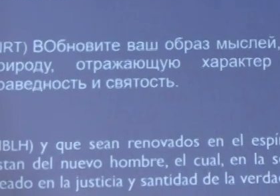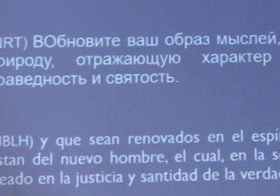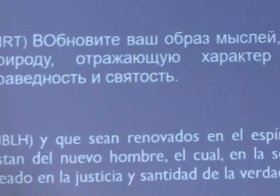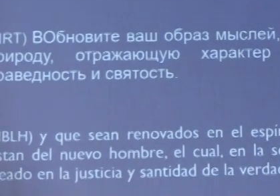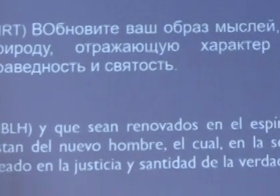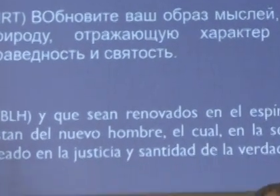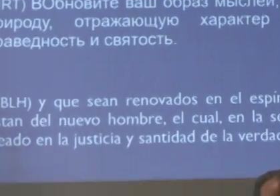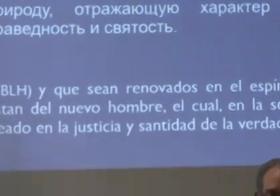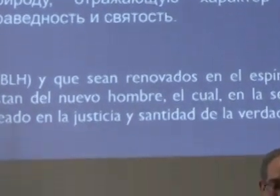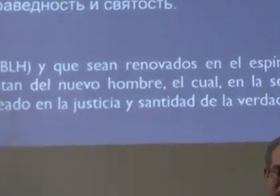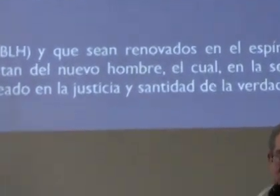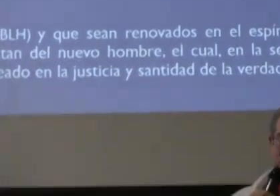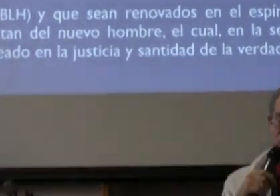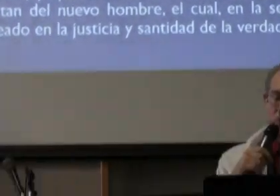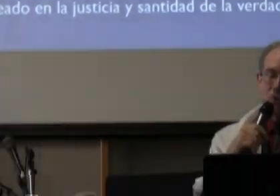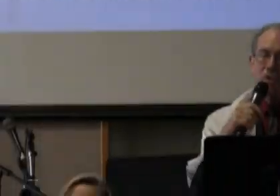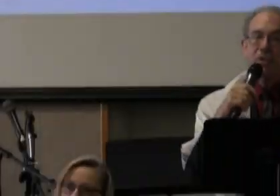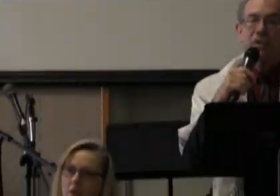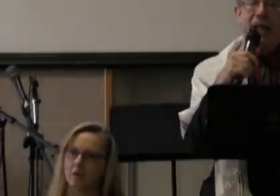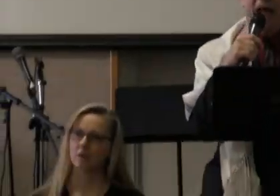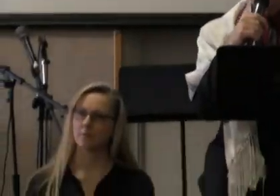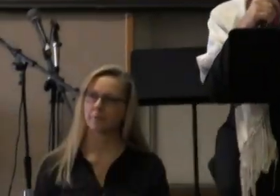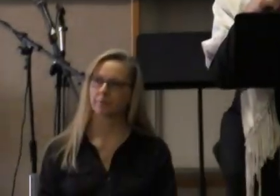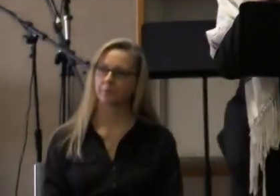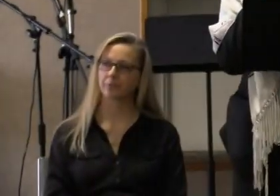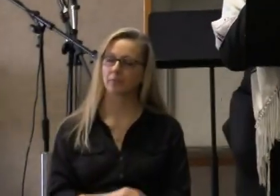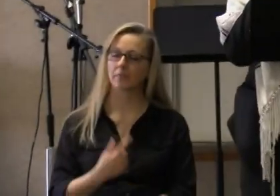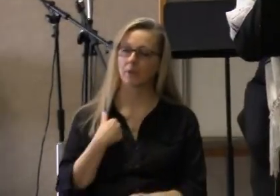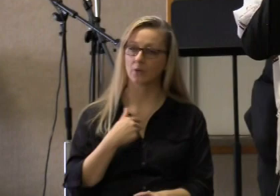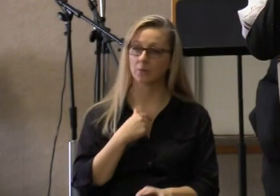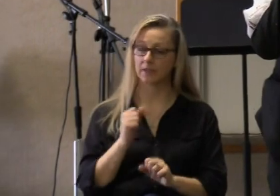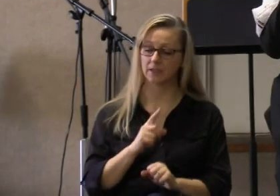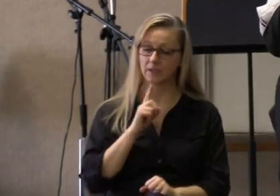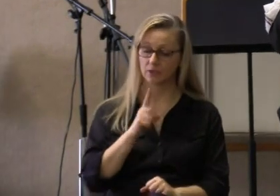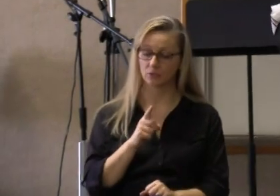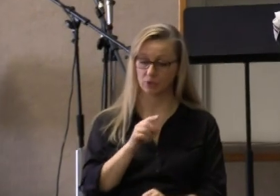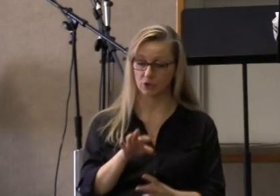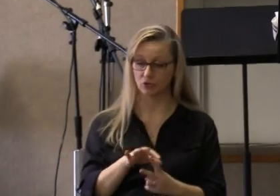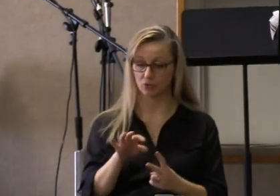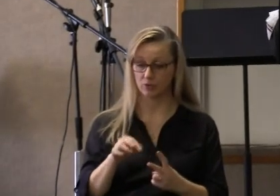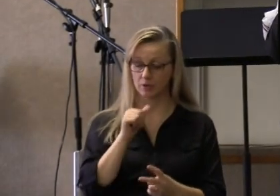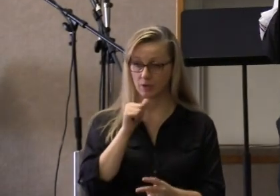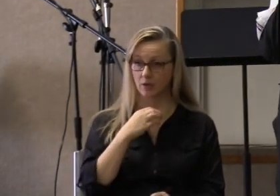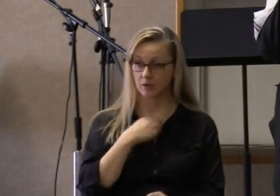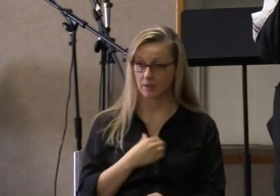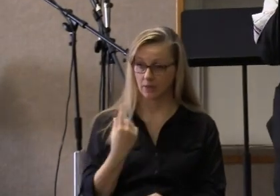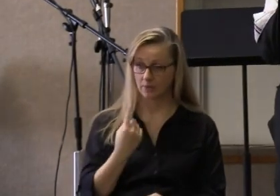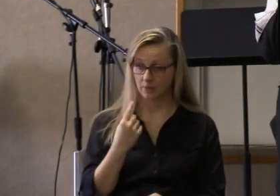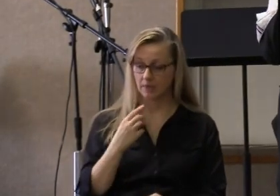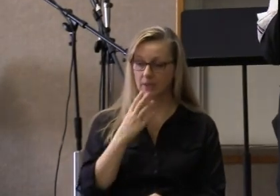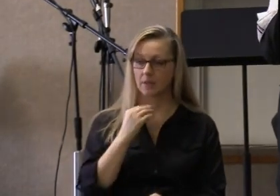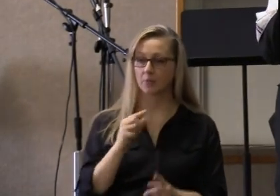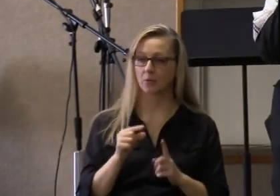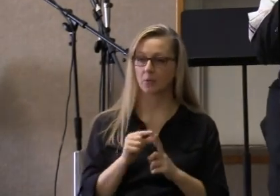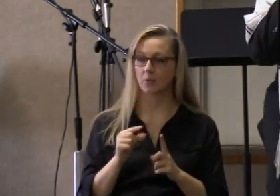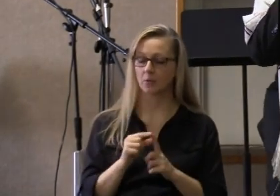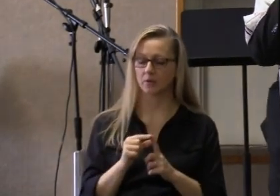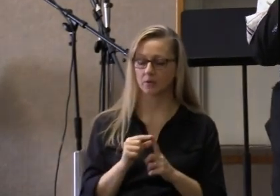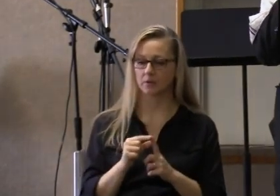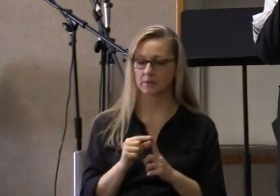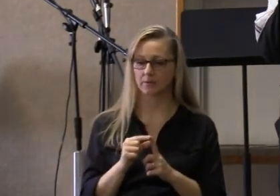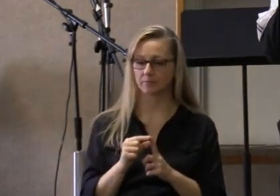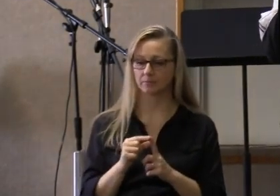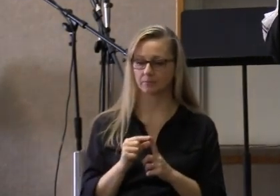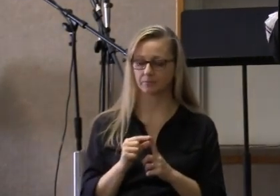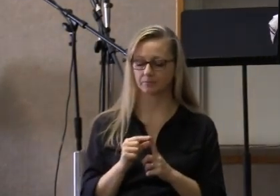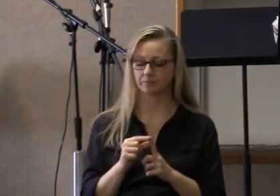Third, to some extent, we can actually choose to not desire something. The Hebrew words kamad